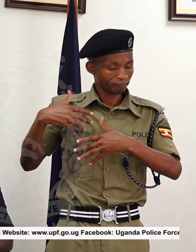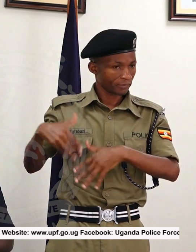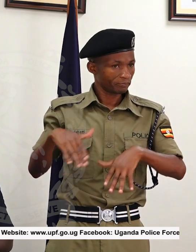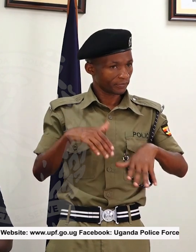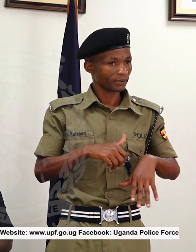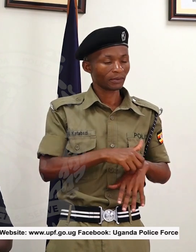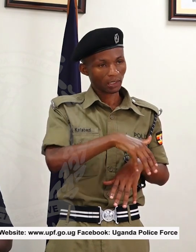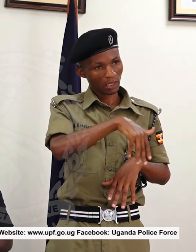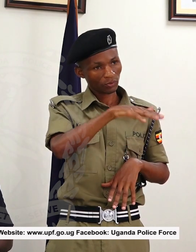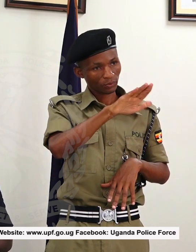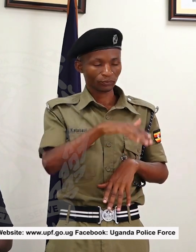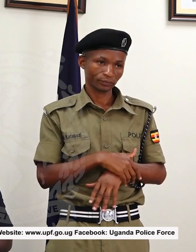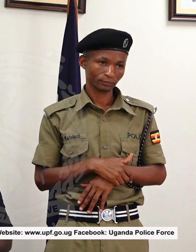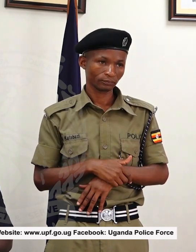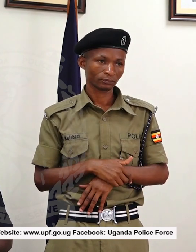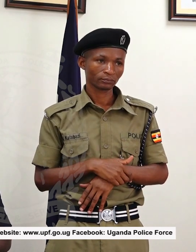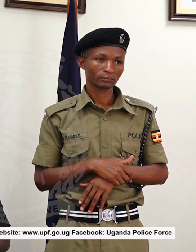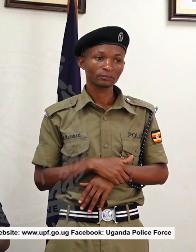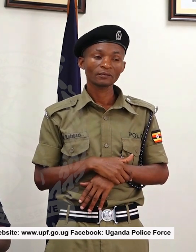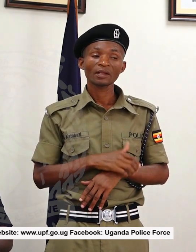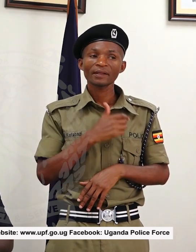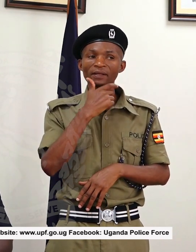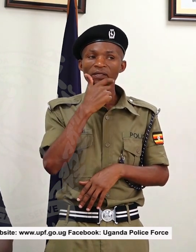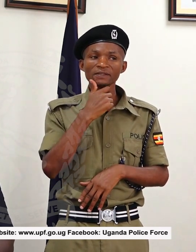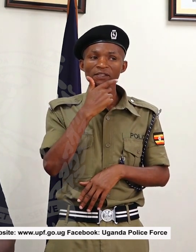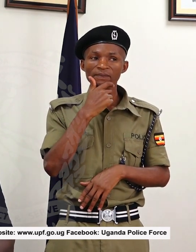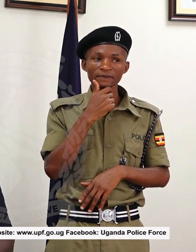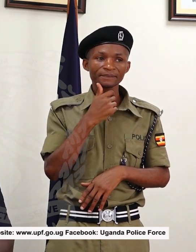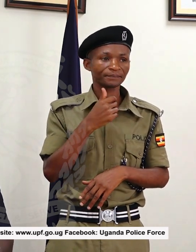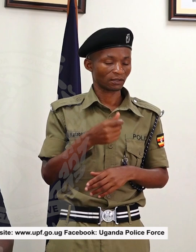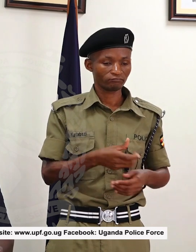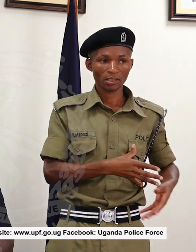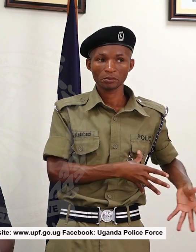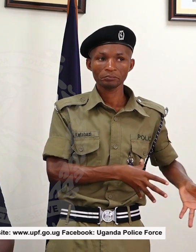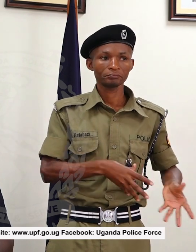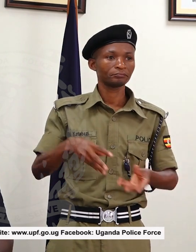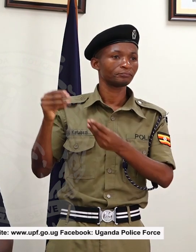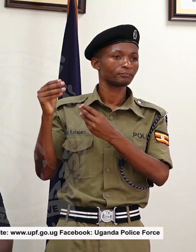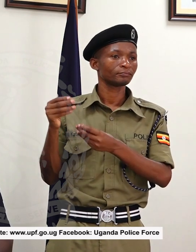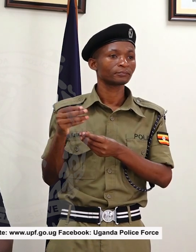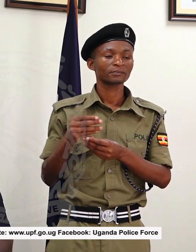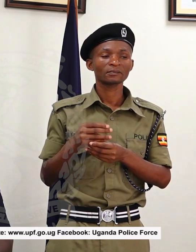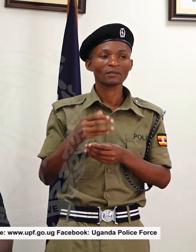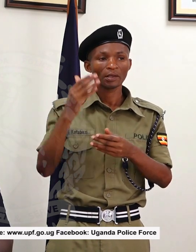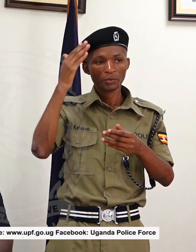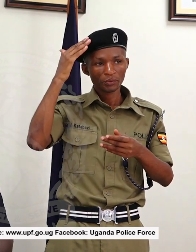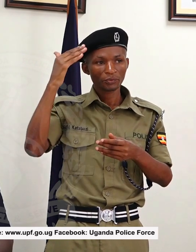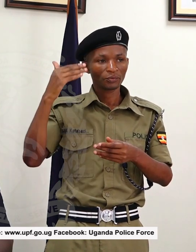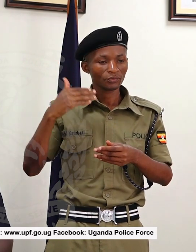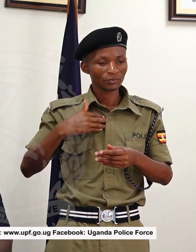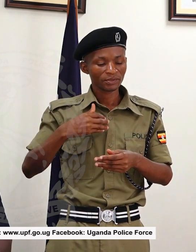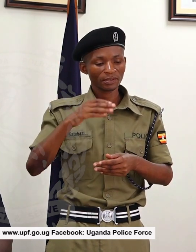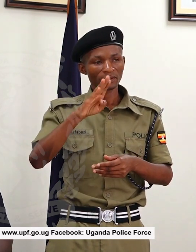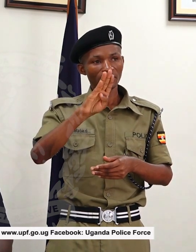around. So the kidnapper managed to take them up to St. Benedict's